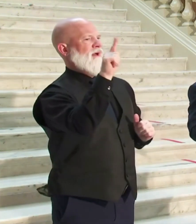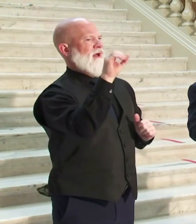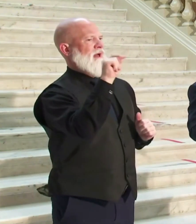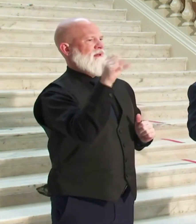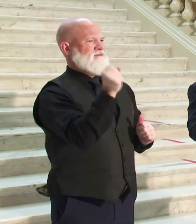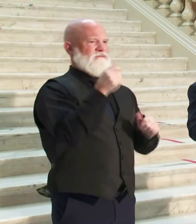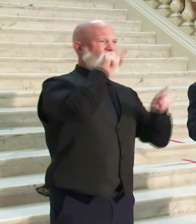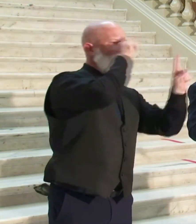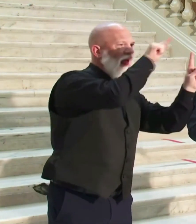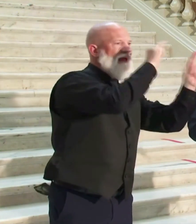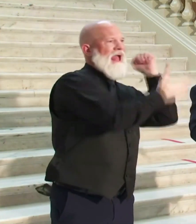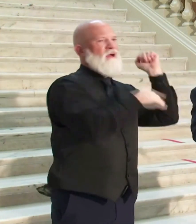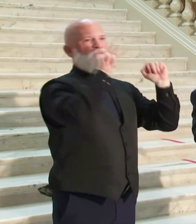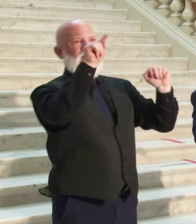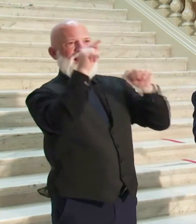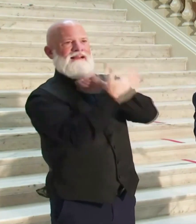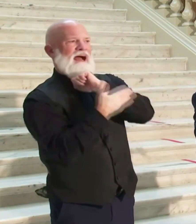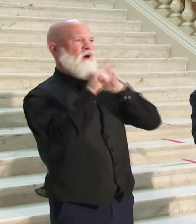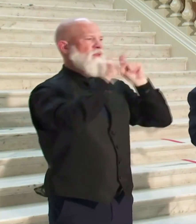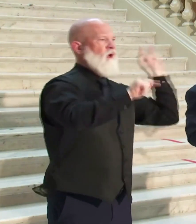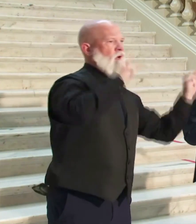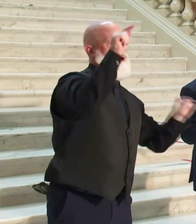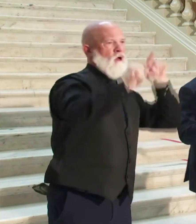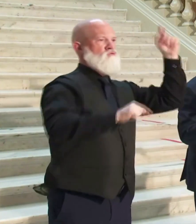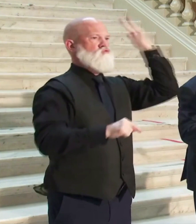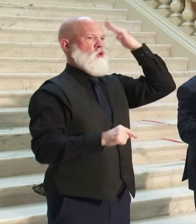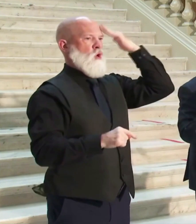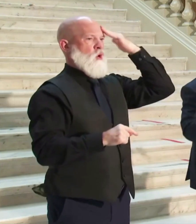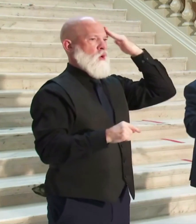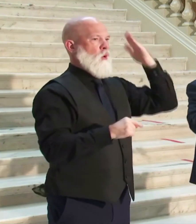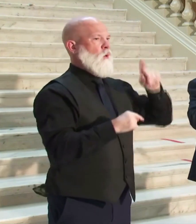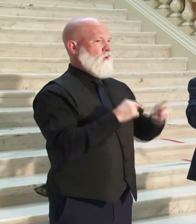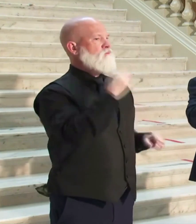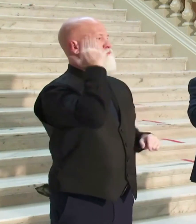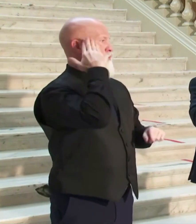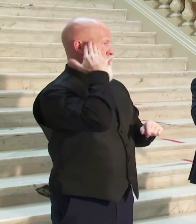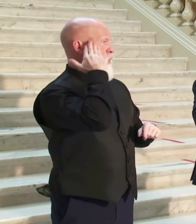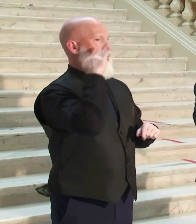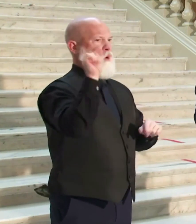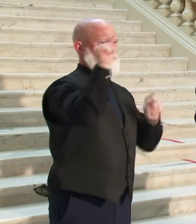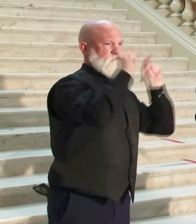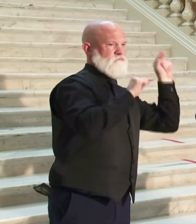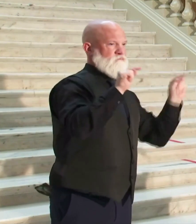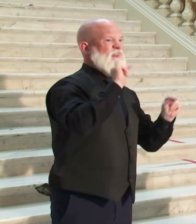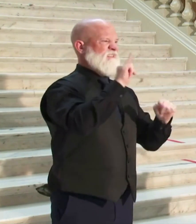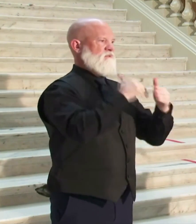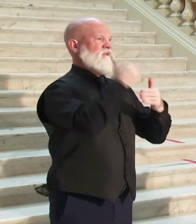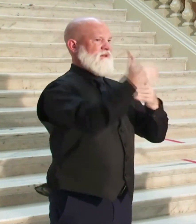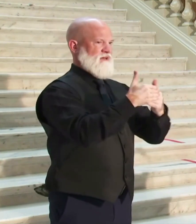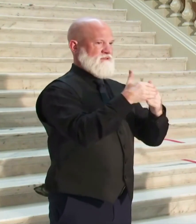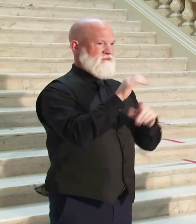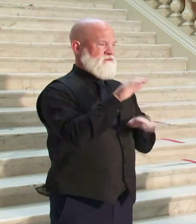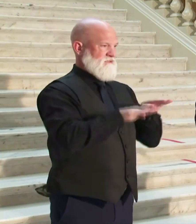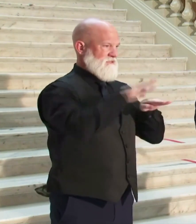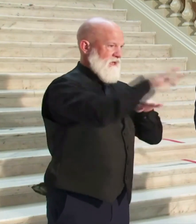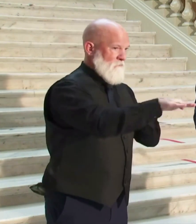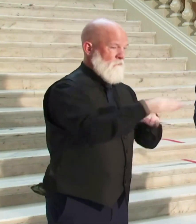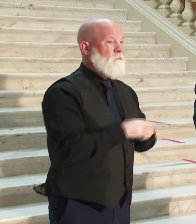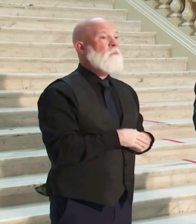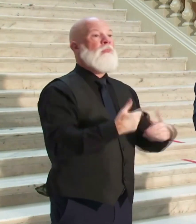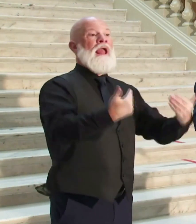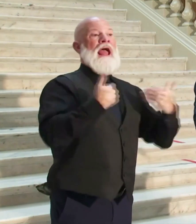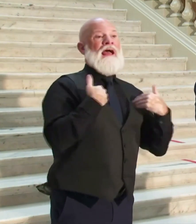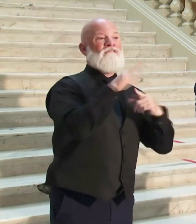We can take both, but I'll go through RLA first because that's the next step. So we have the ballot